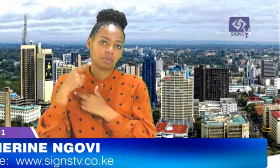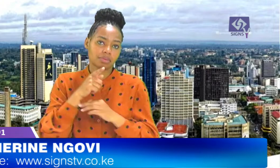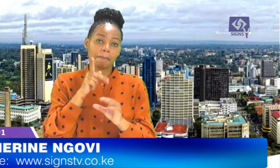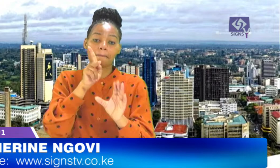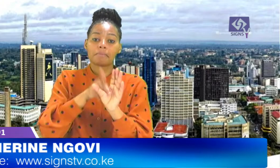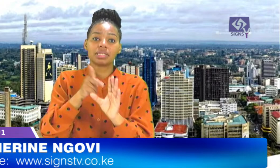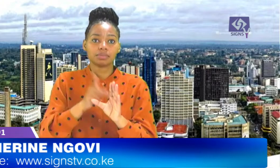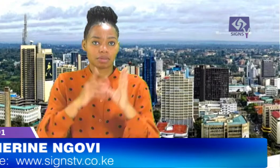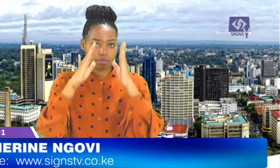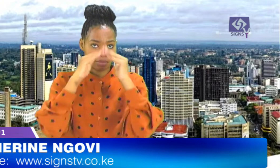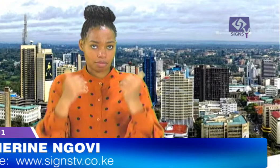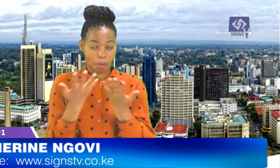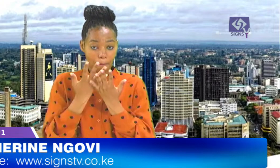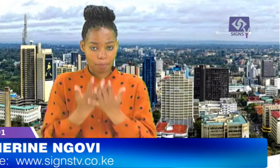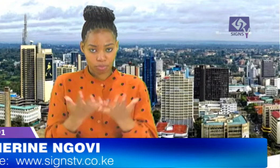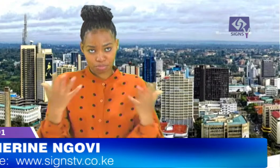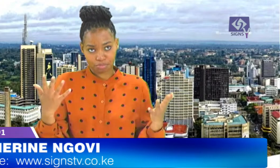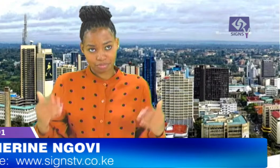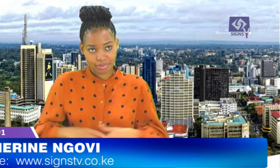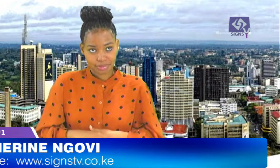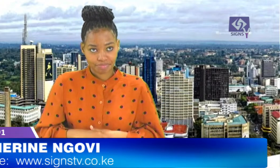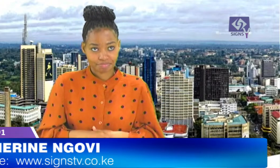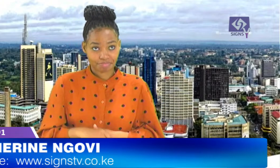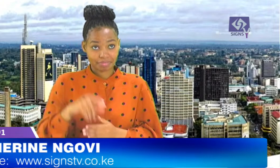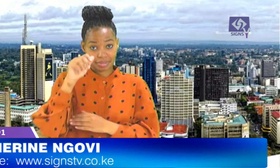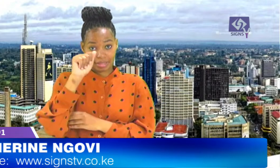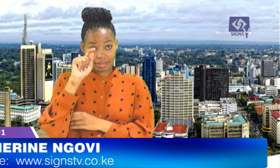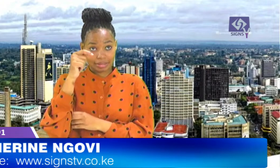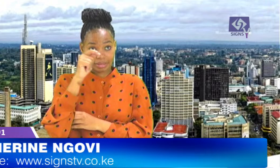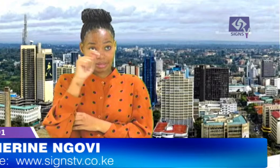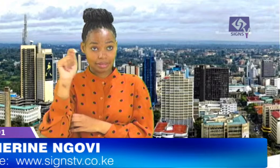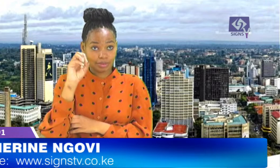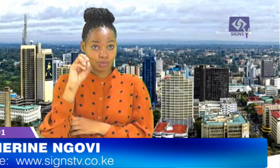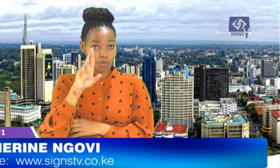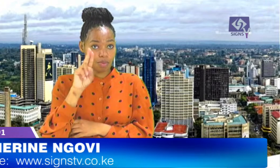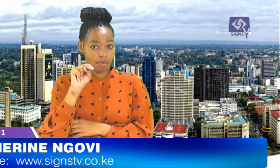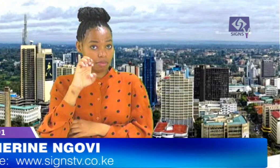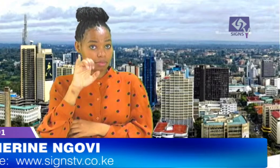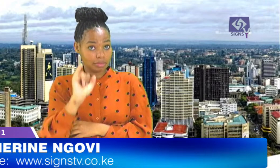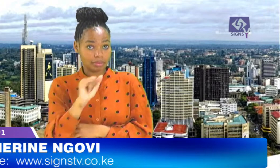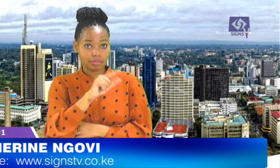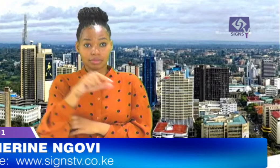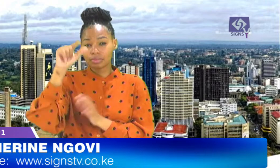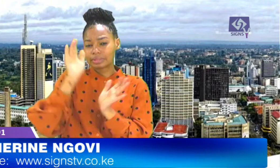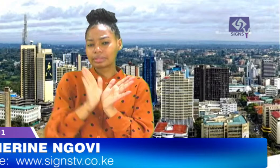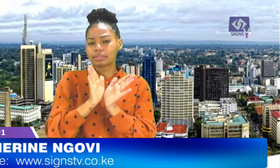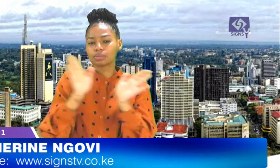government due to overlapping responsibilities, particularly in housing matters.